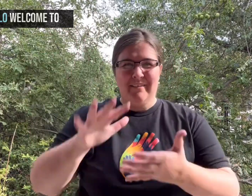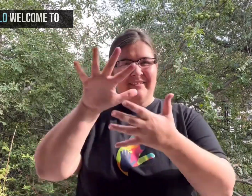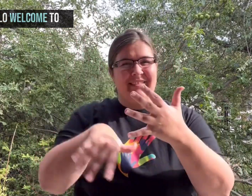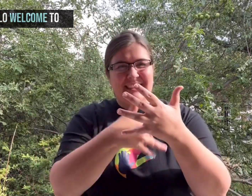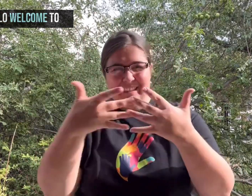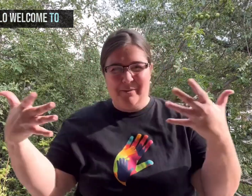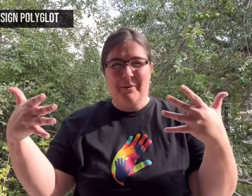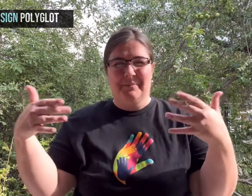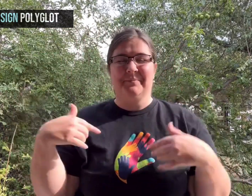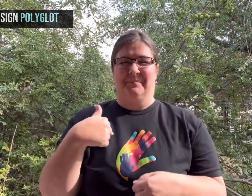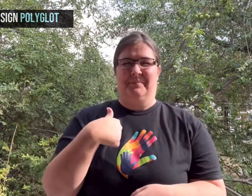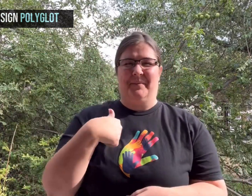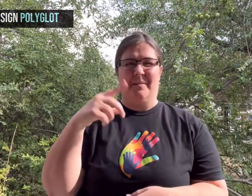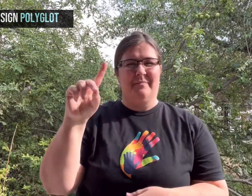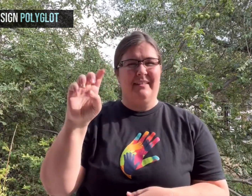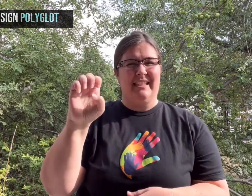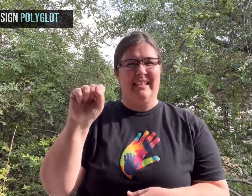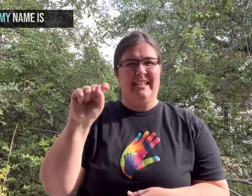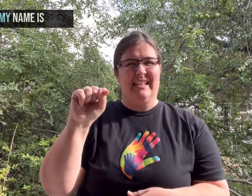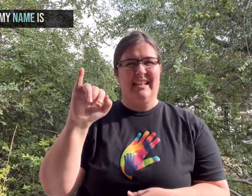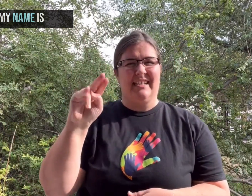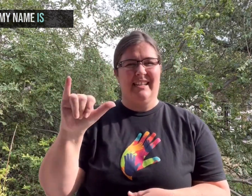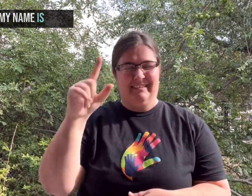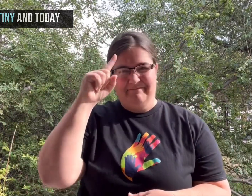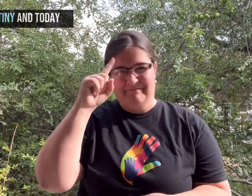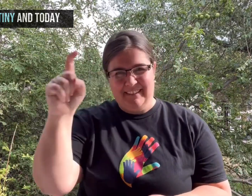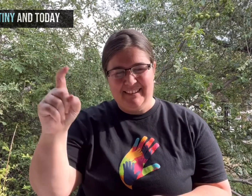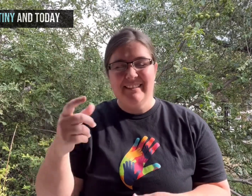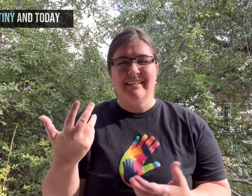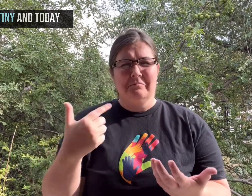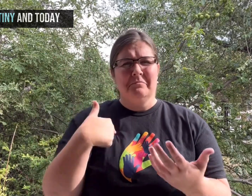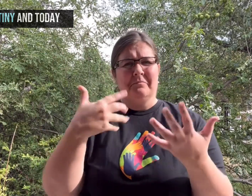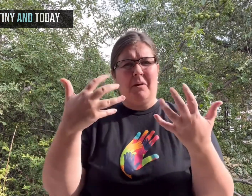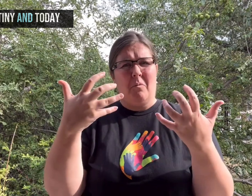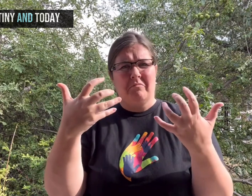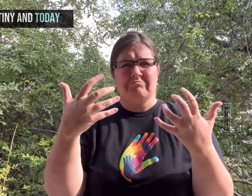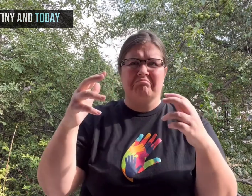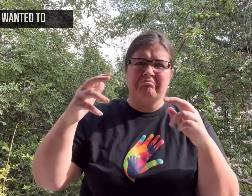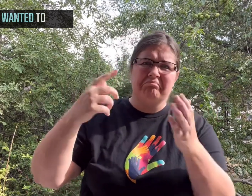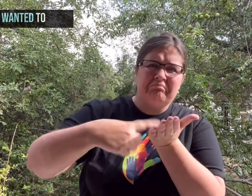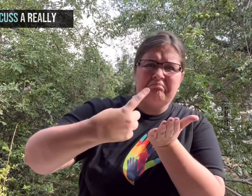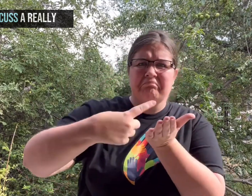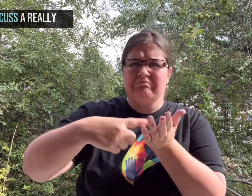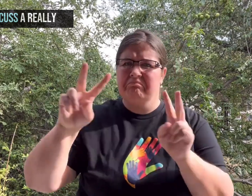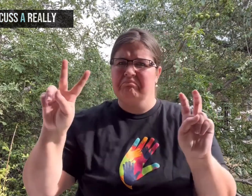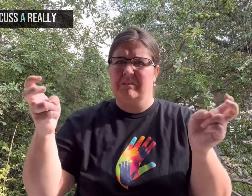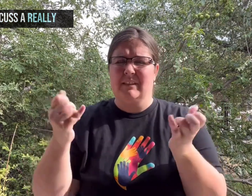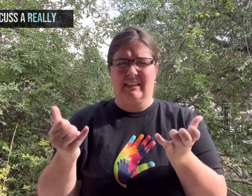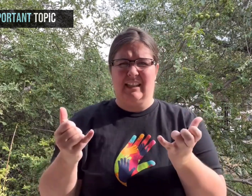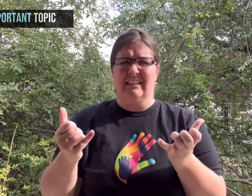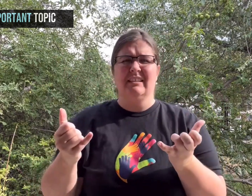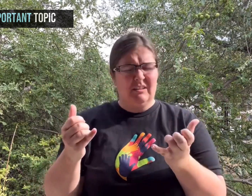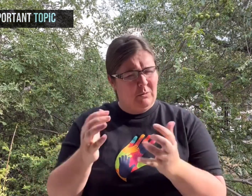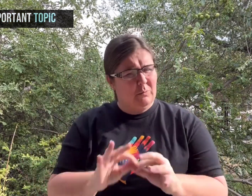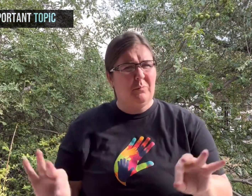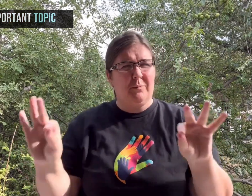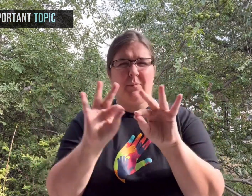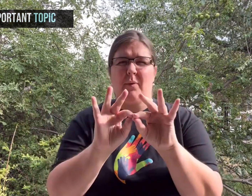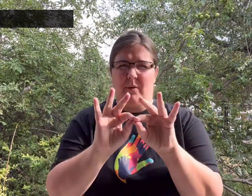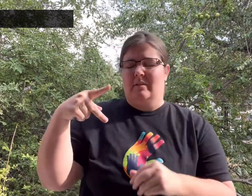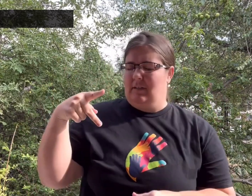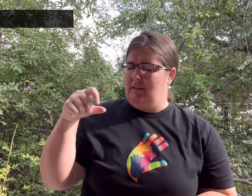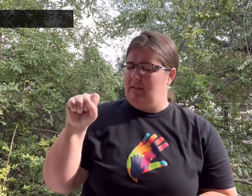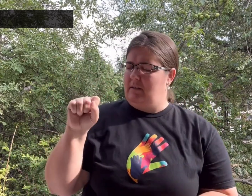Hello! Welcome to the Sign Polyglot. My name is Destiny, and today I wanted to discuss a really important topic,